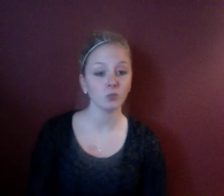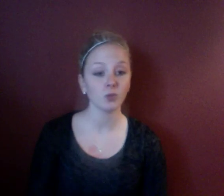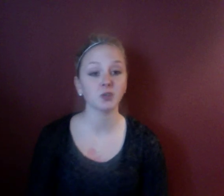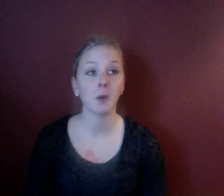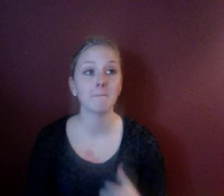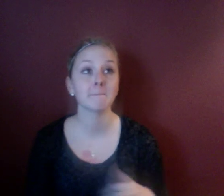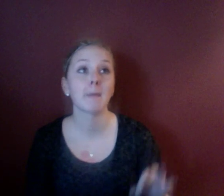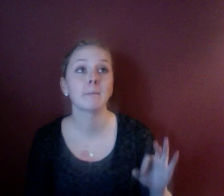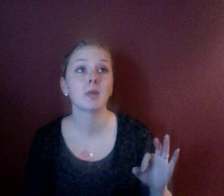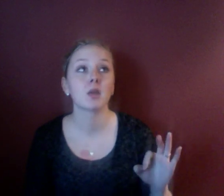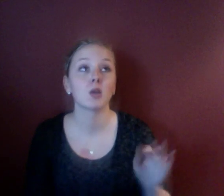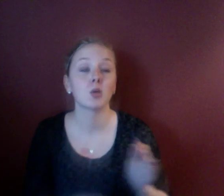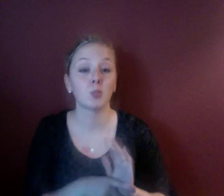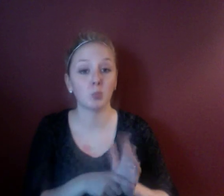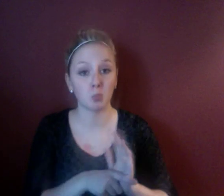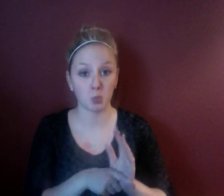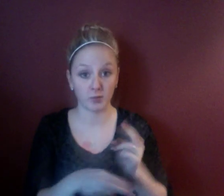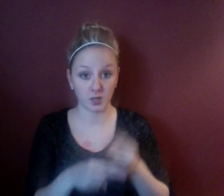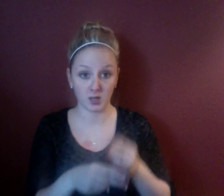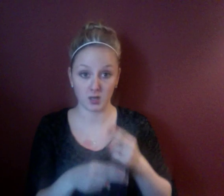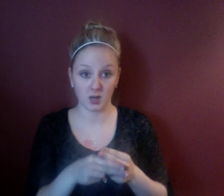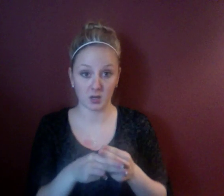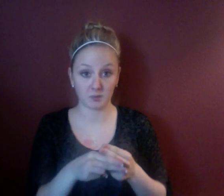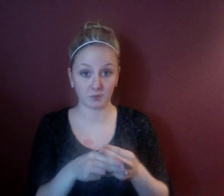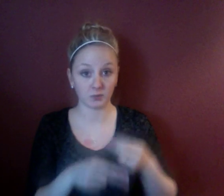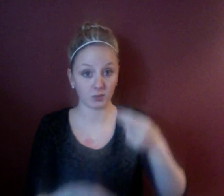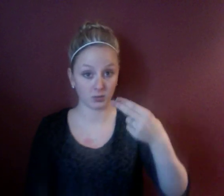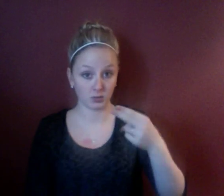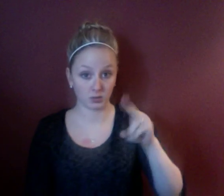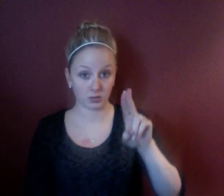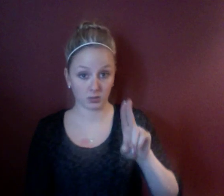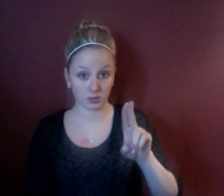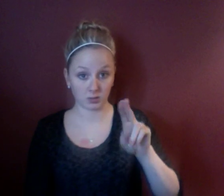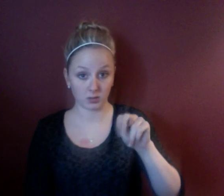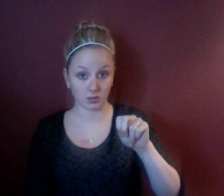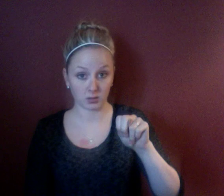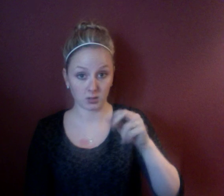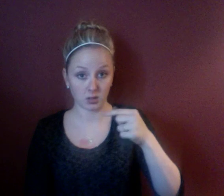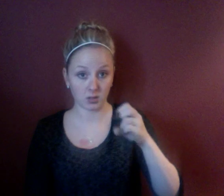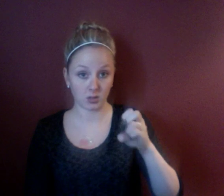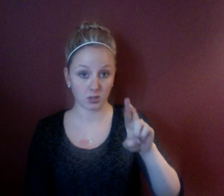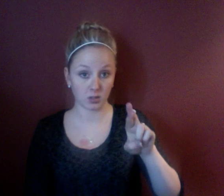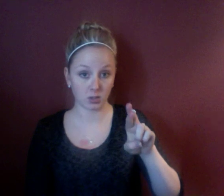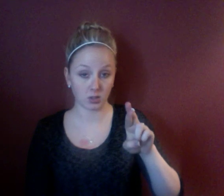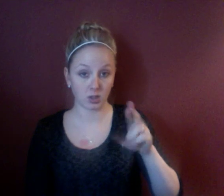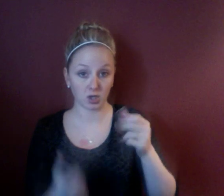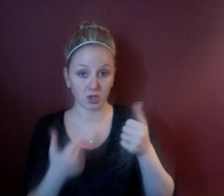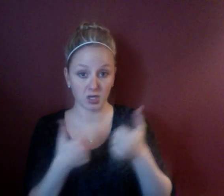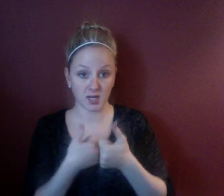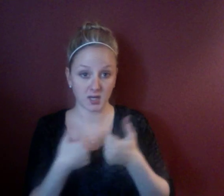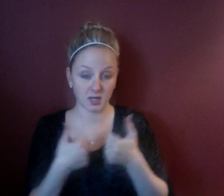bangle. Okay. This is pretty dressy for the grocery store. I mean, this is head-to-toe vintage. Nothing